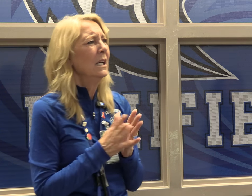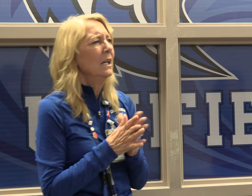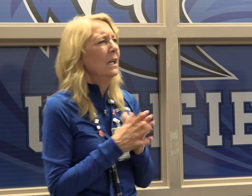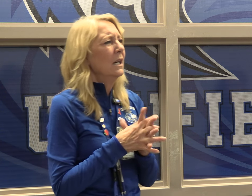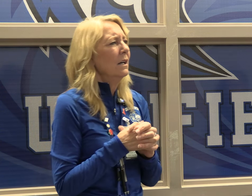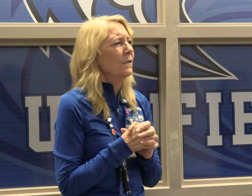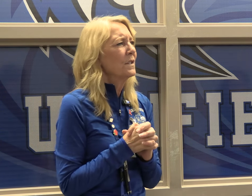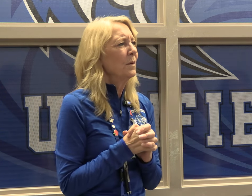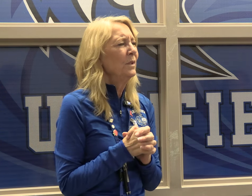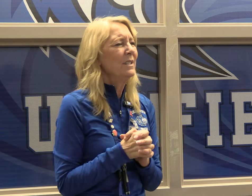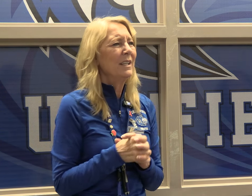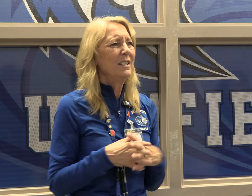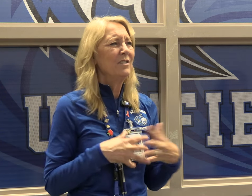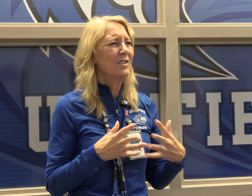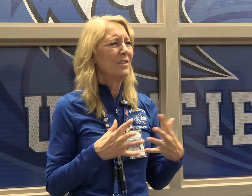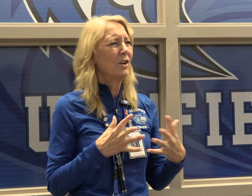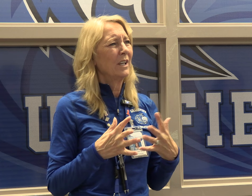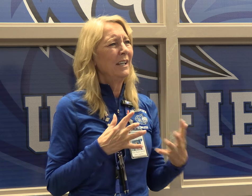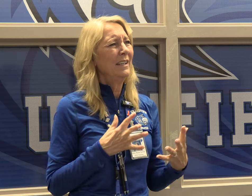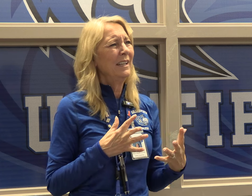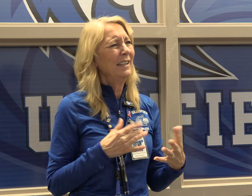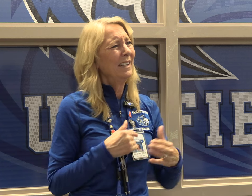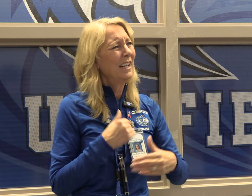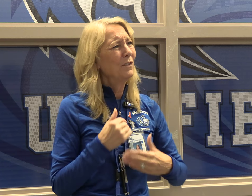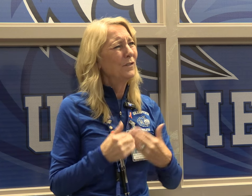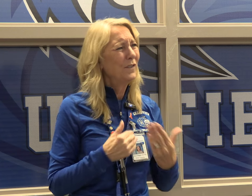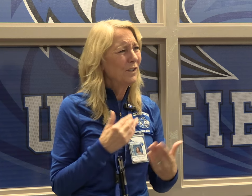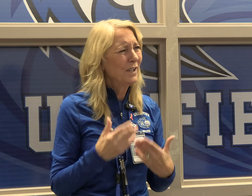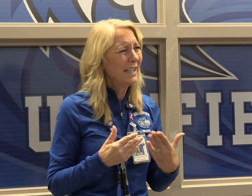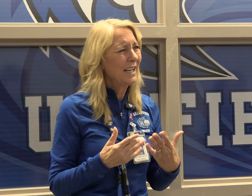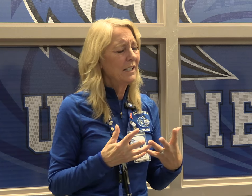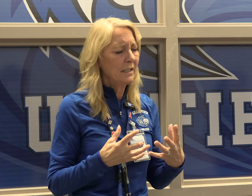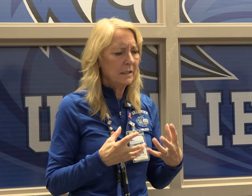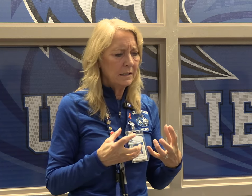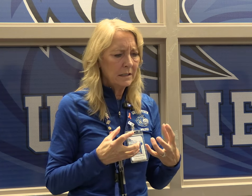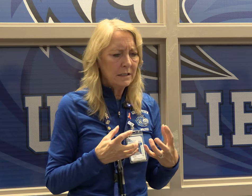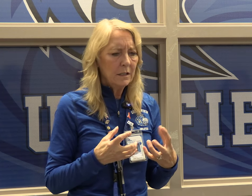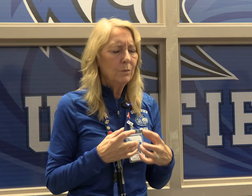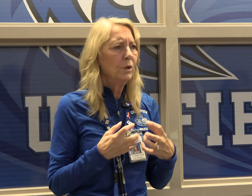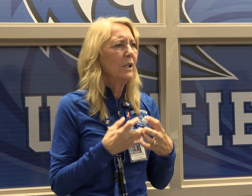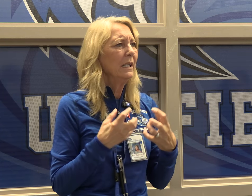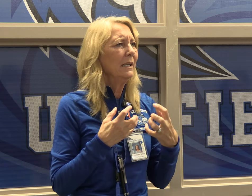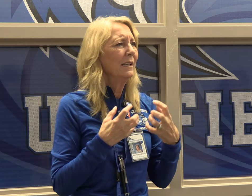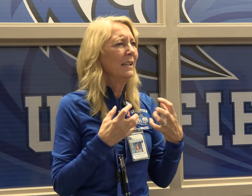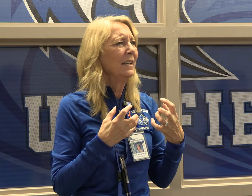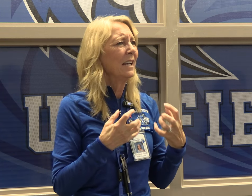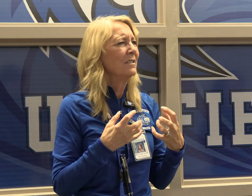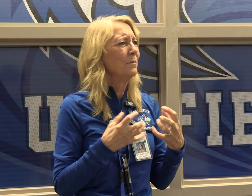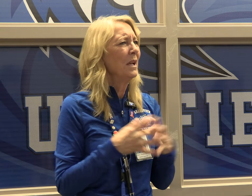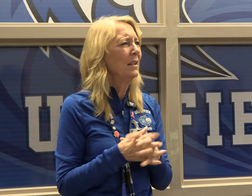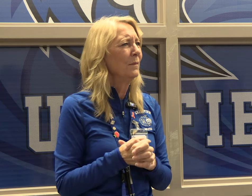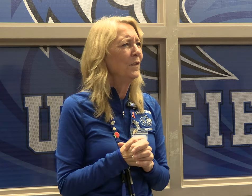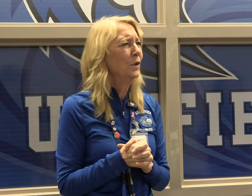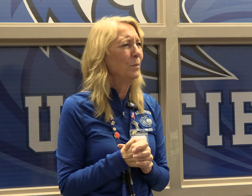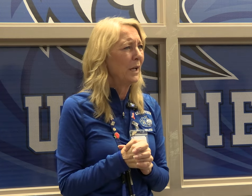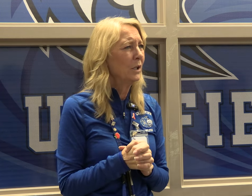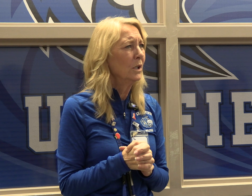for some reason, kids just aren't getting it, and I don't feel like I can really connect to make them feel better